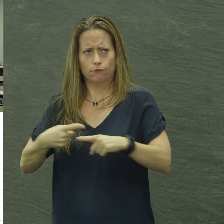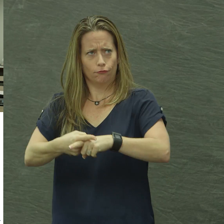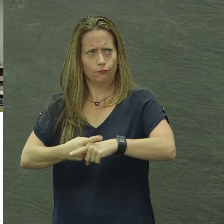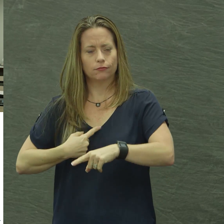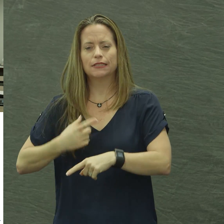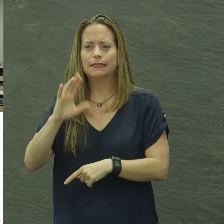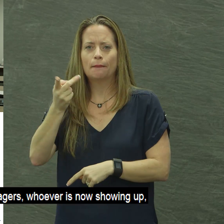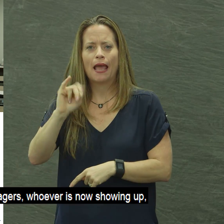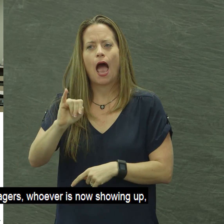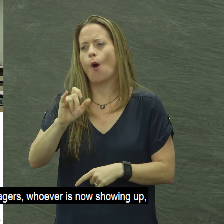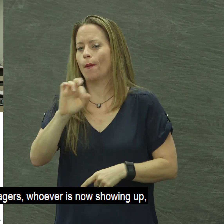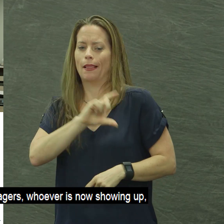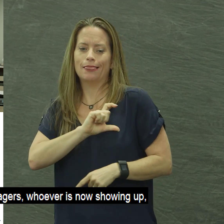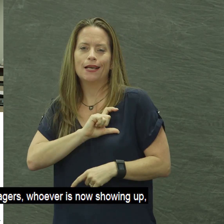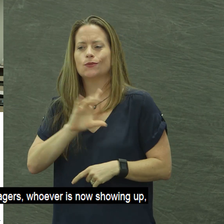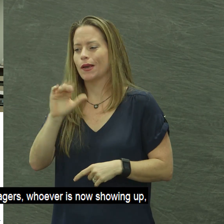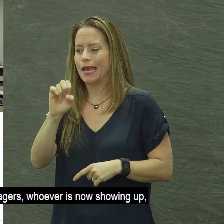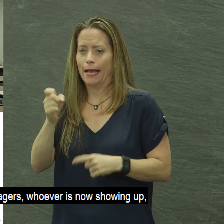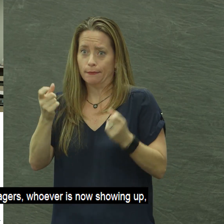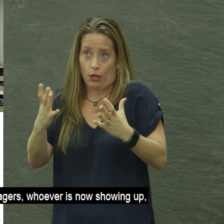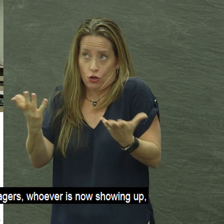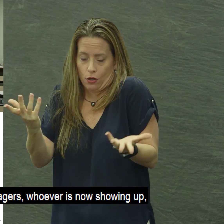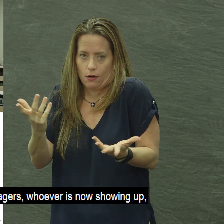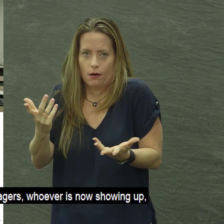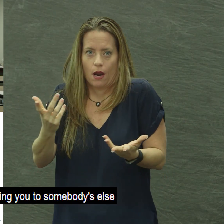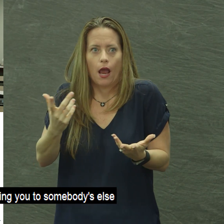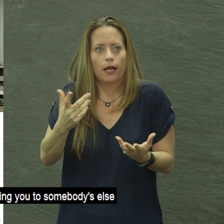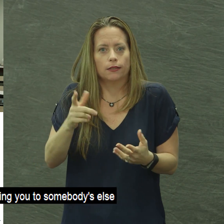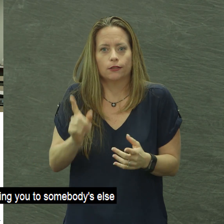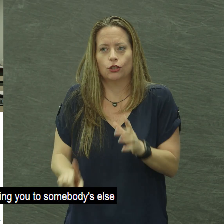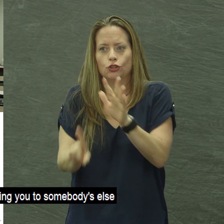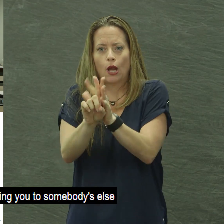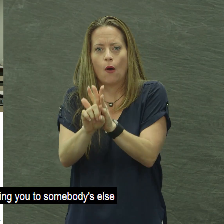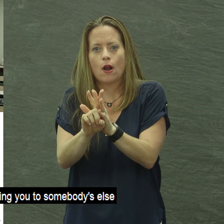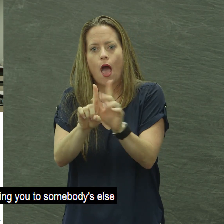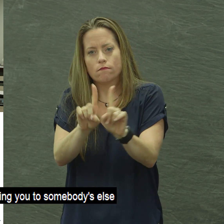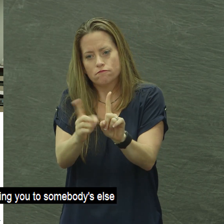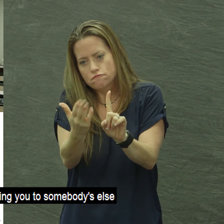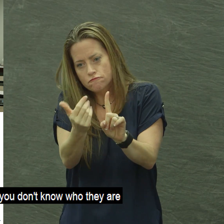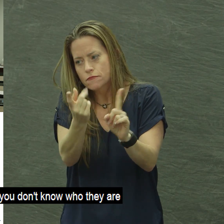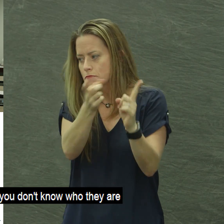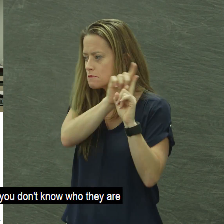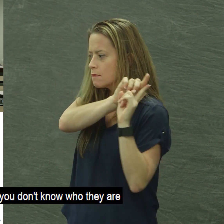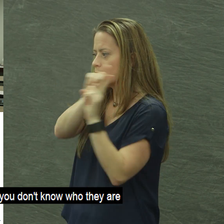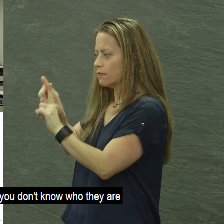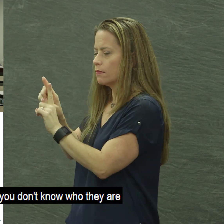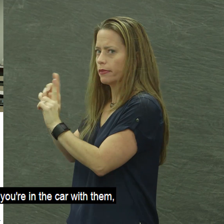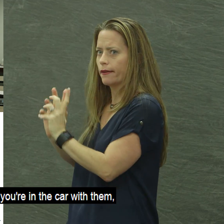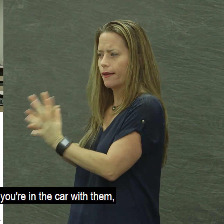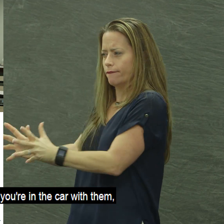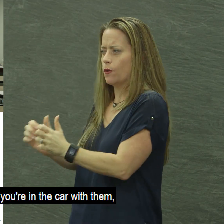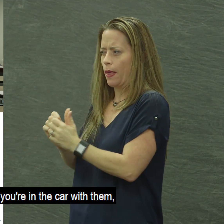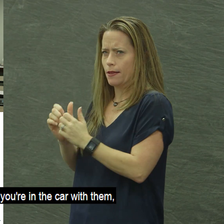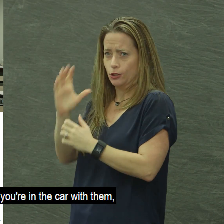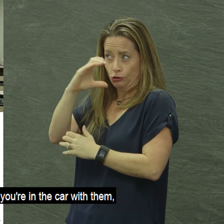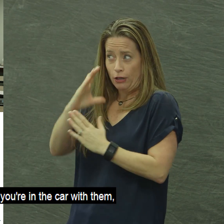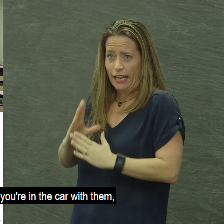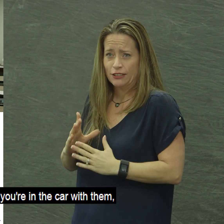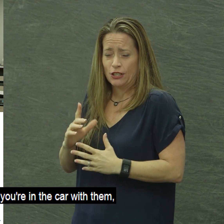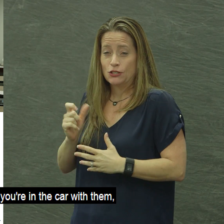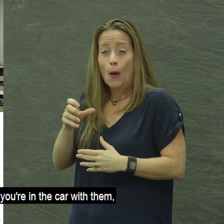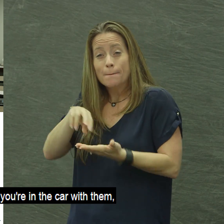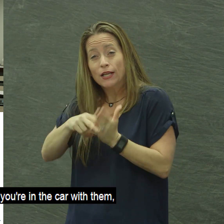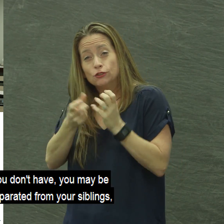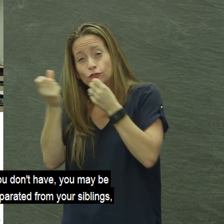CPI, case managers, whoever is now showing up, taking you to somebody's house that you don't know who they are. So you're in the car with